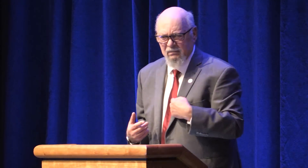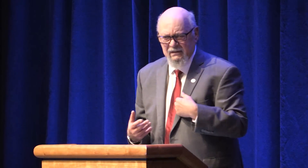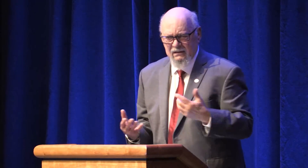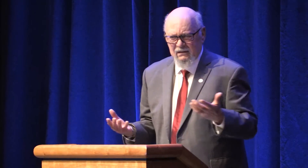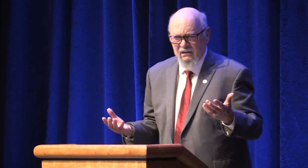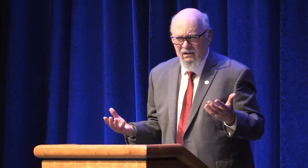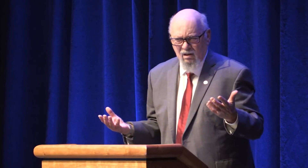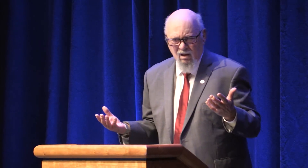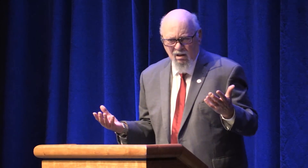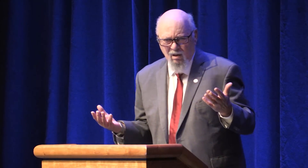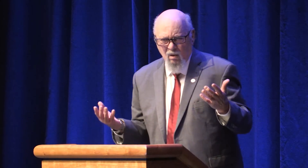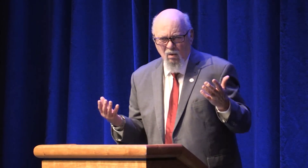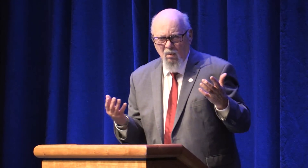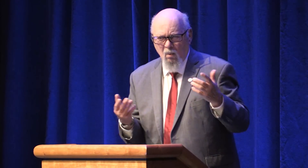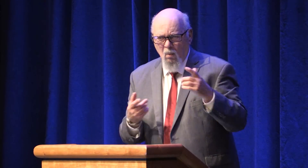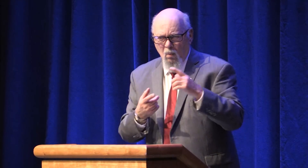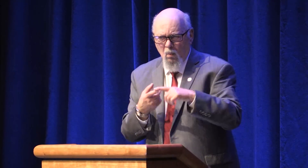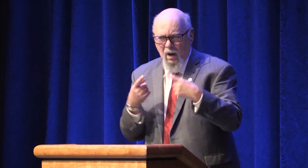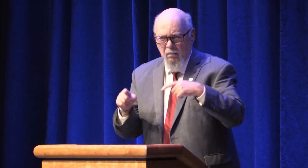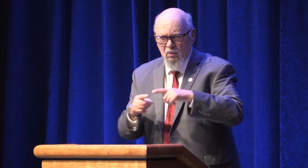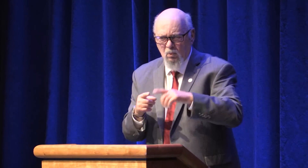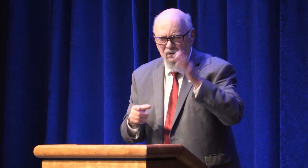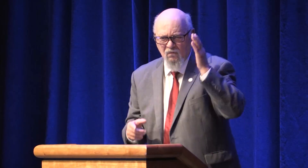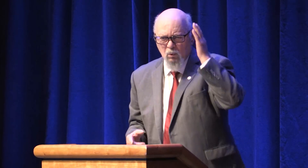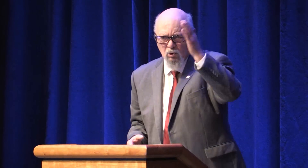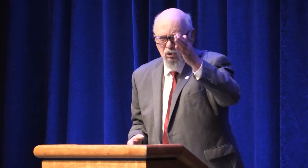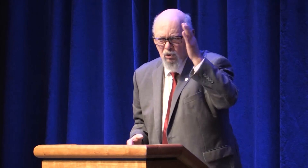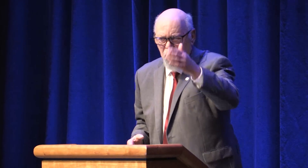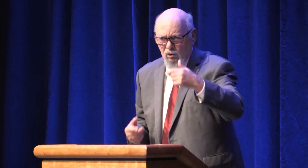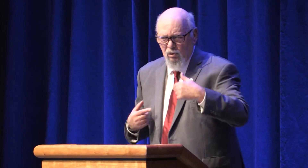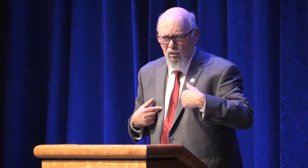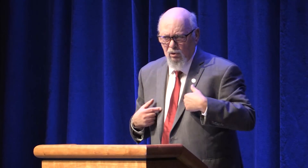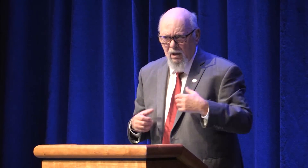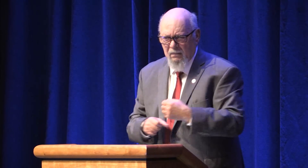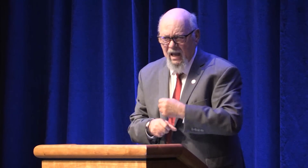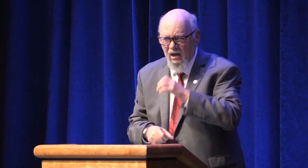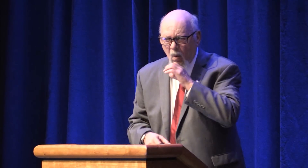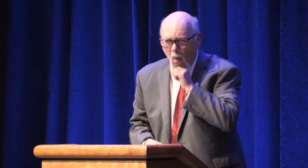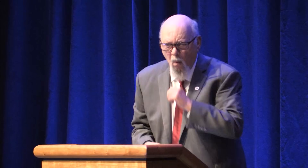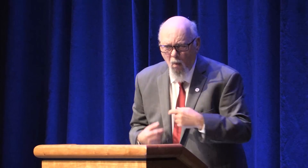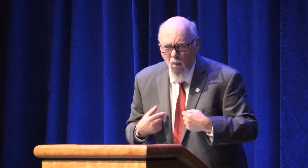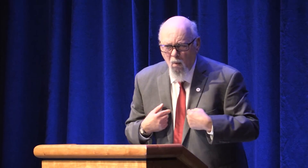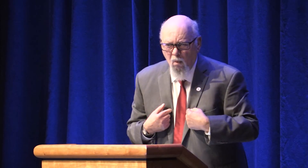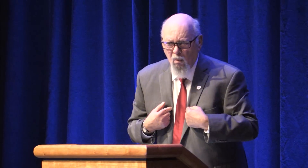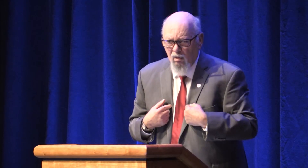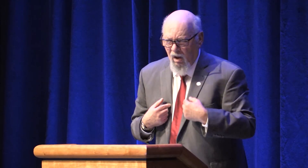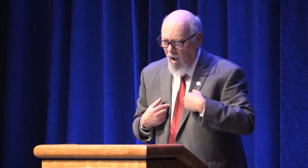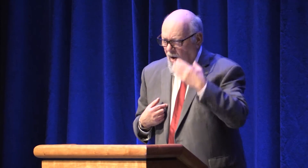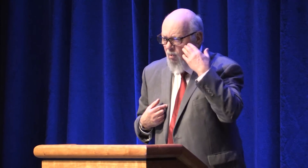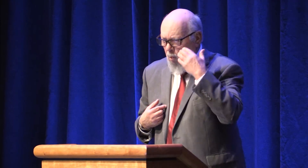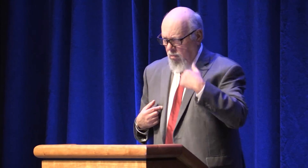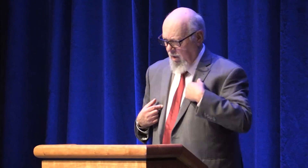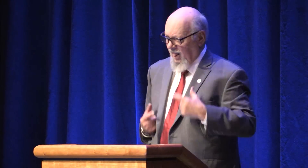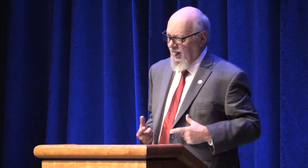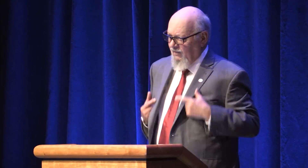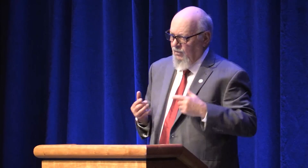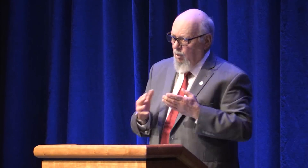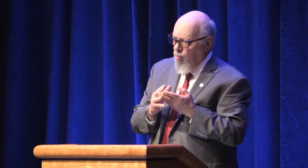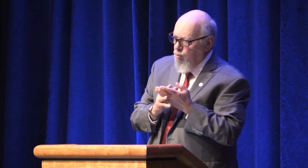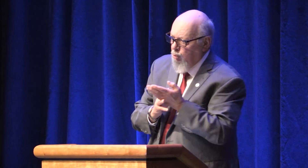that scared me when I saw that that was the case in this course. It made me think about what's going to happen in the future as I get older, knowing